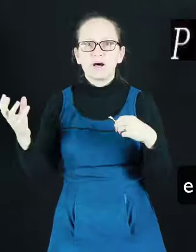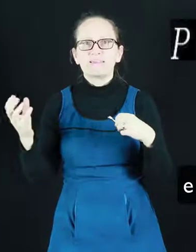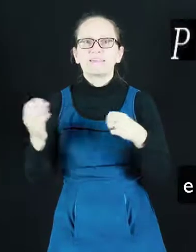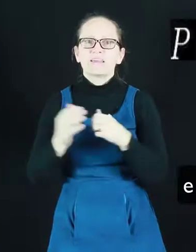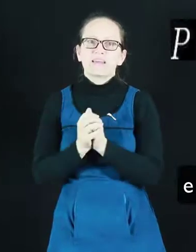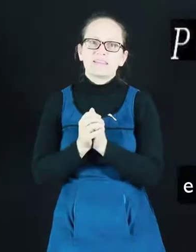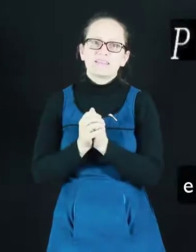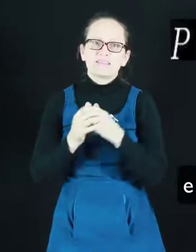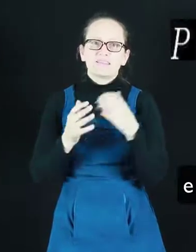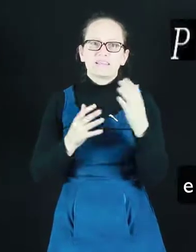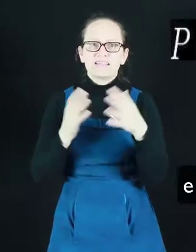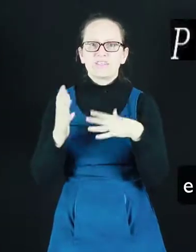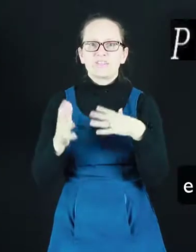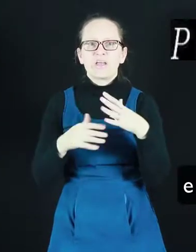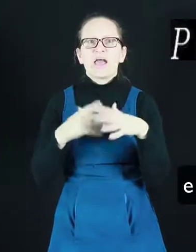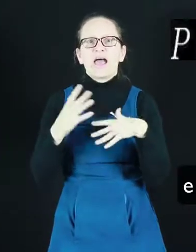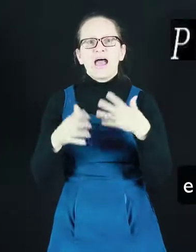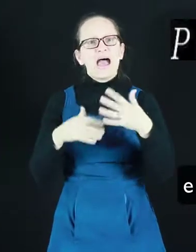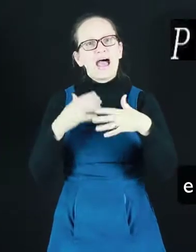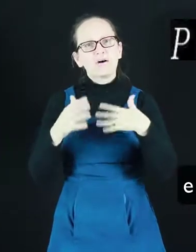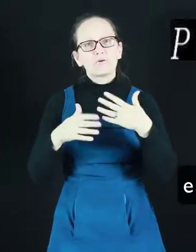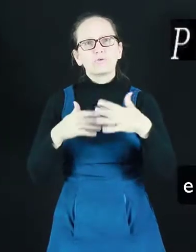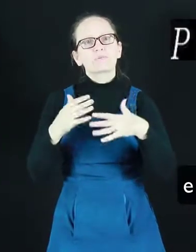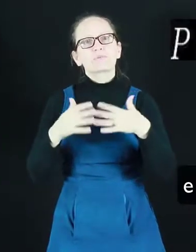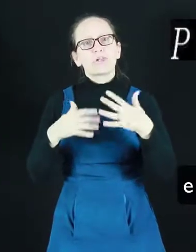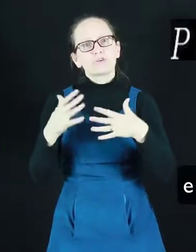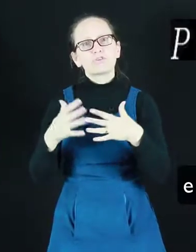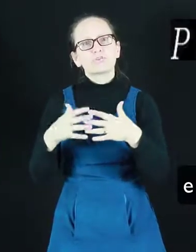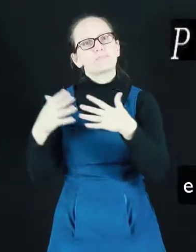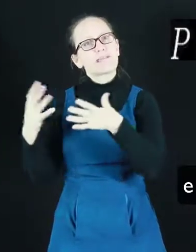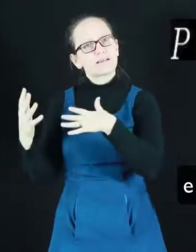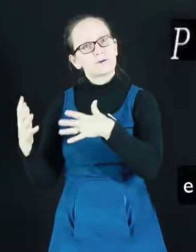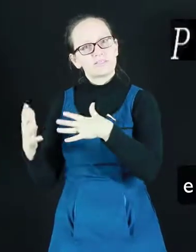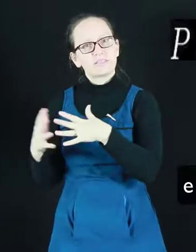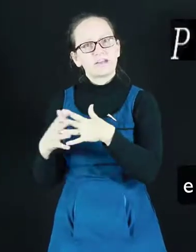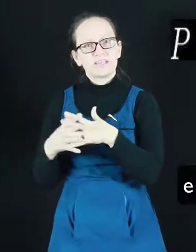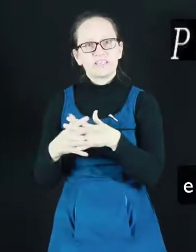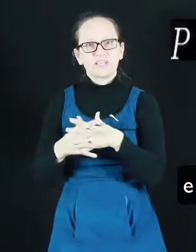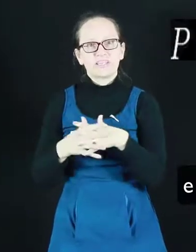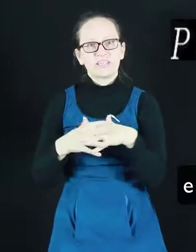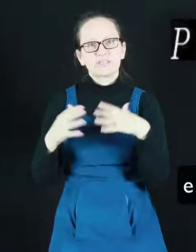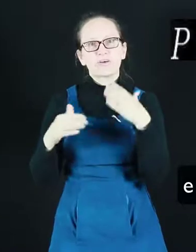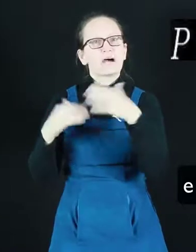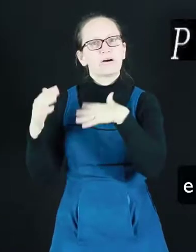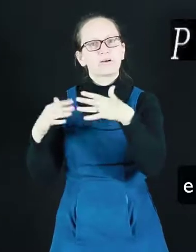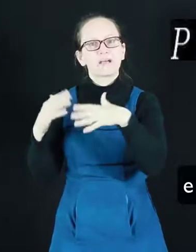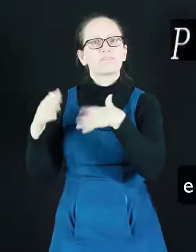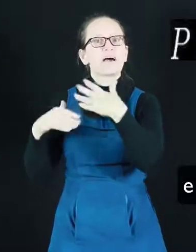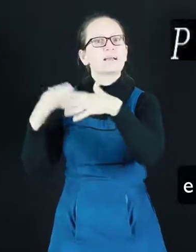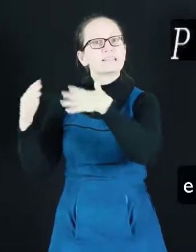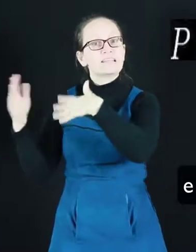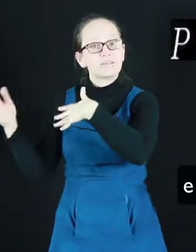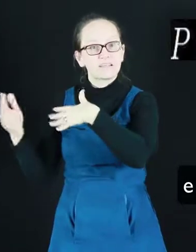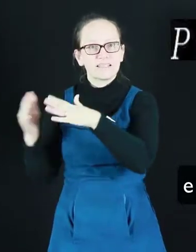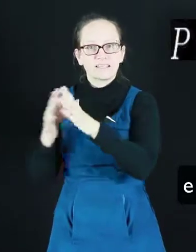1 and is related to how close to a black body the radiation is, so how kind of ideal it